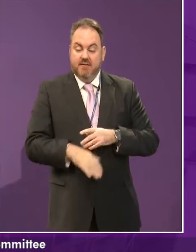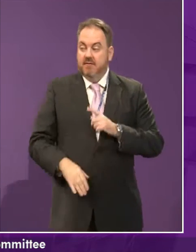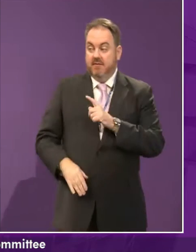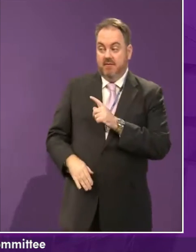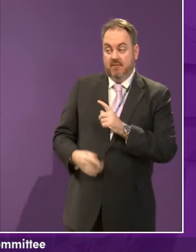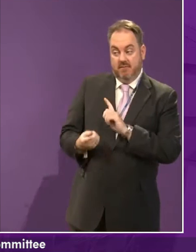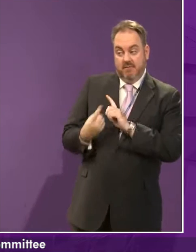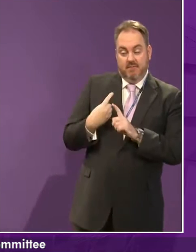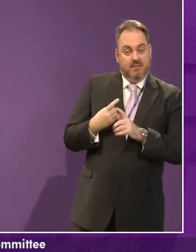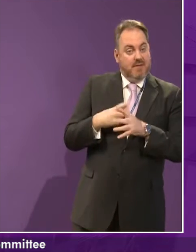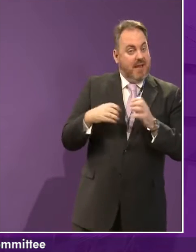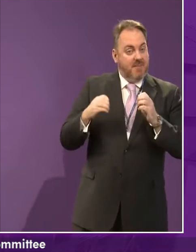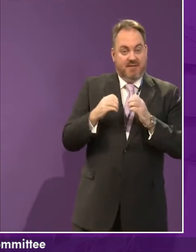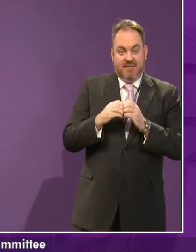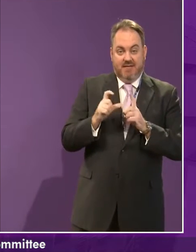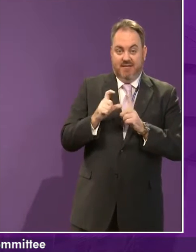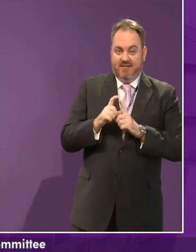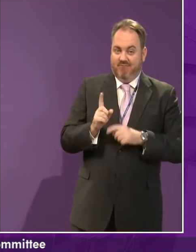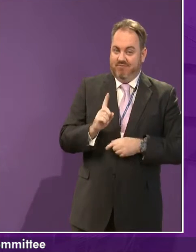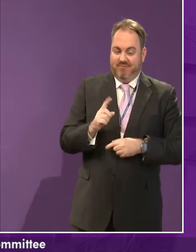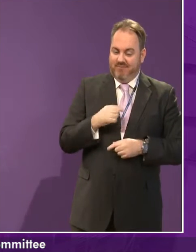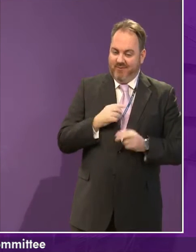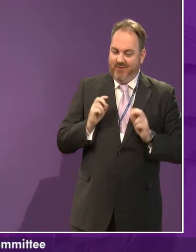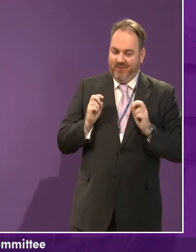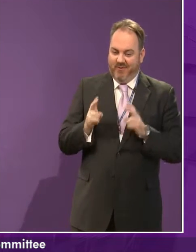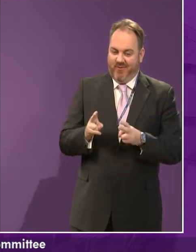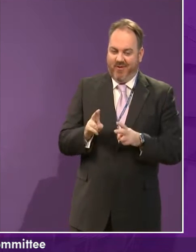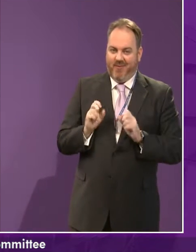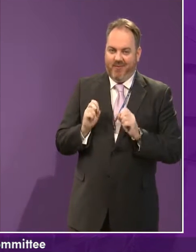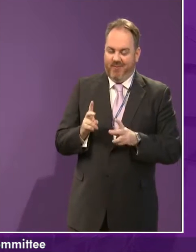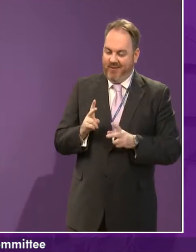different... Yes, because they will get